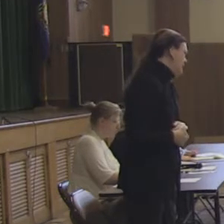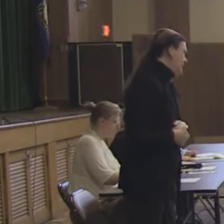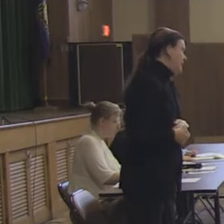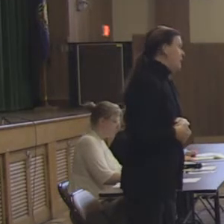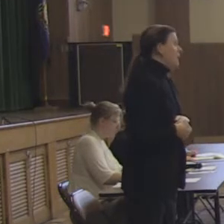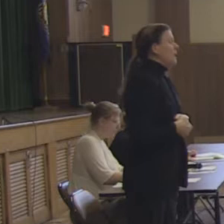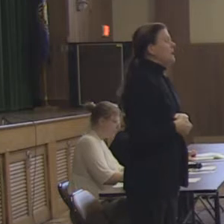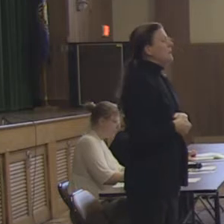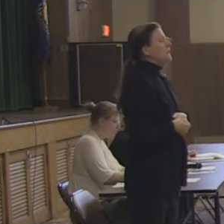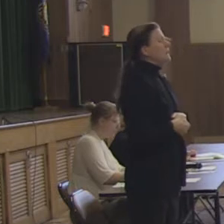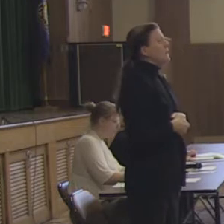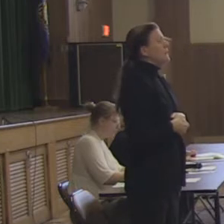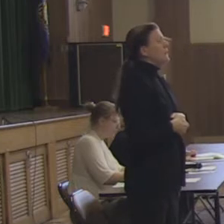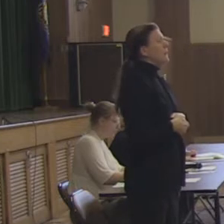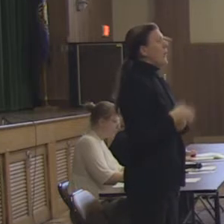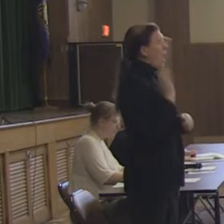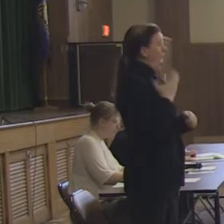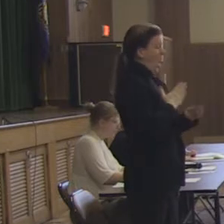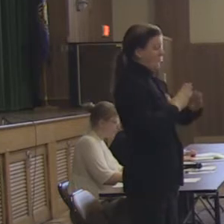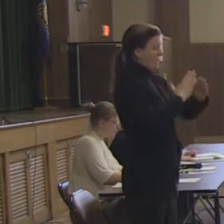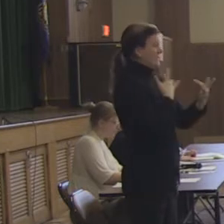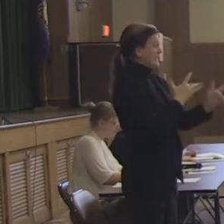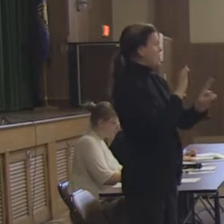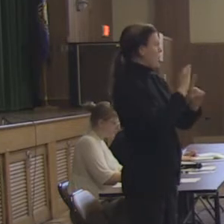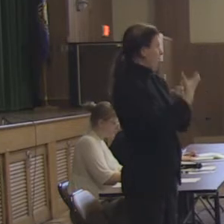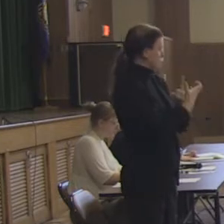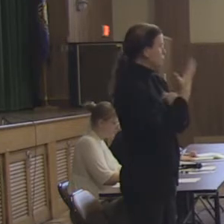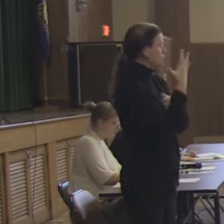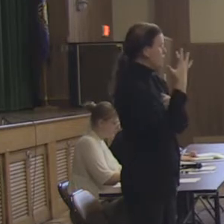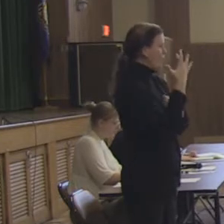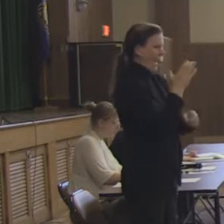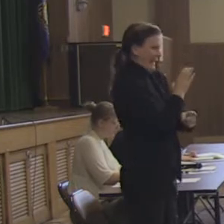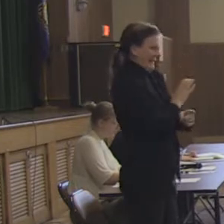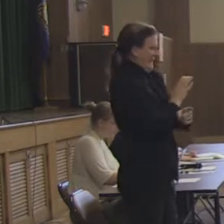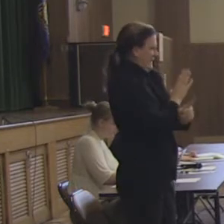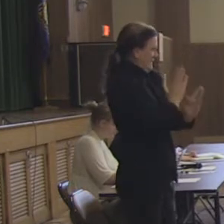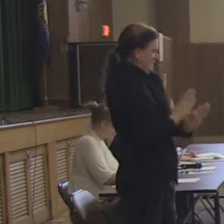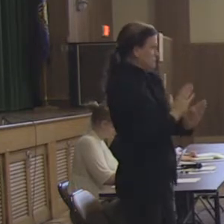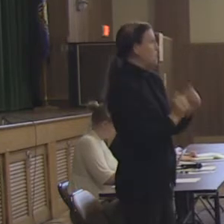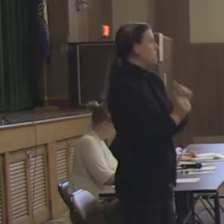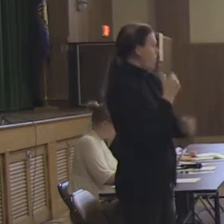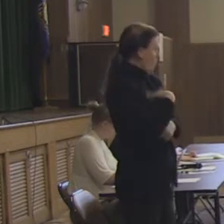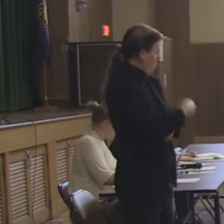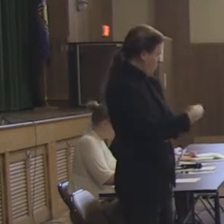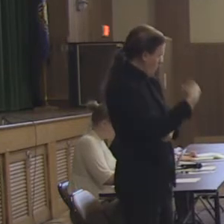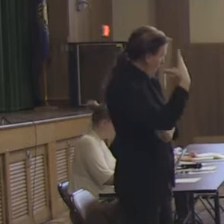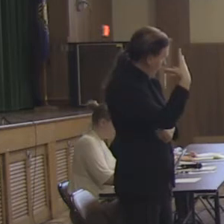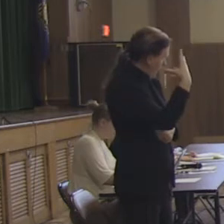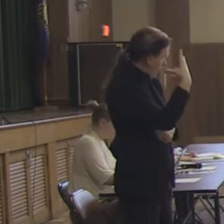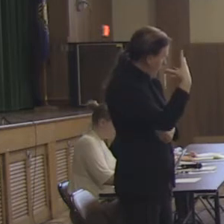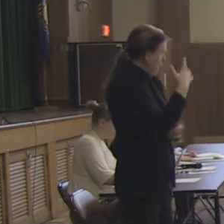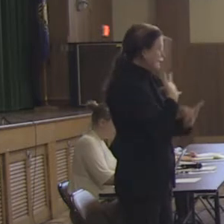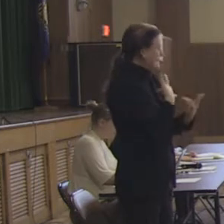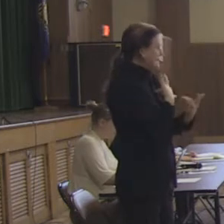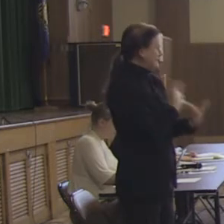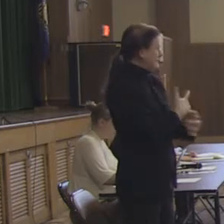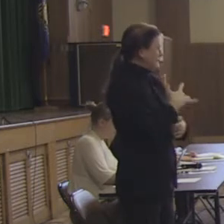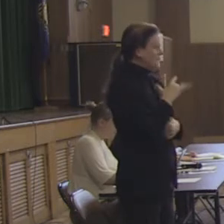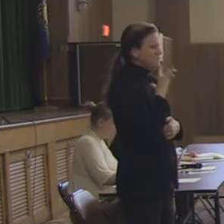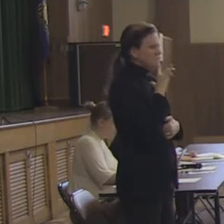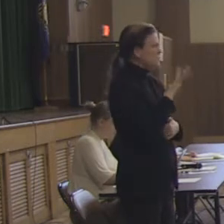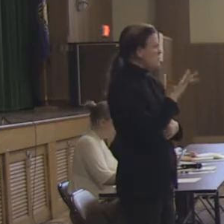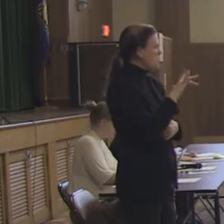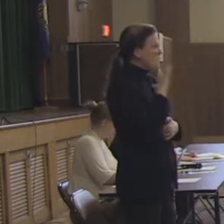a lot of cultural barriers may be ignored because a lot of clinicians who are primarily white, 25 to 30 year old